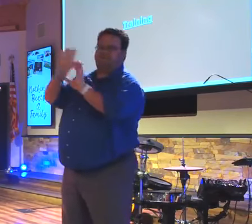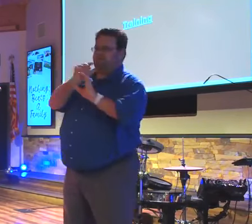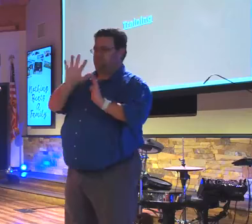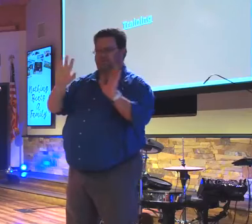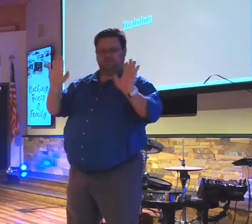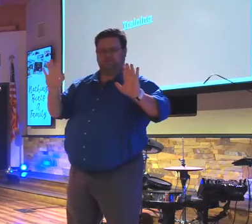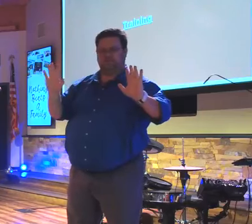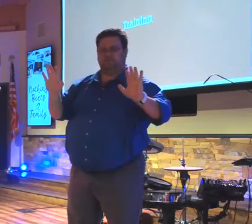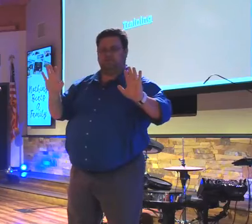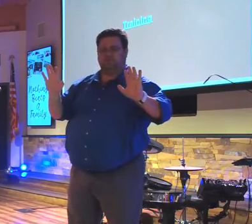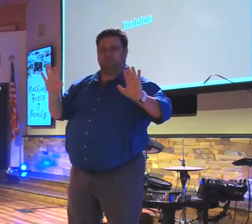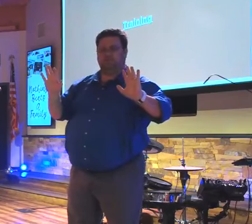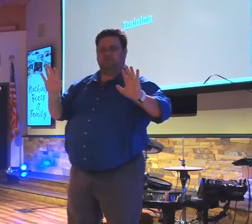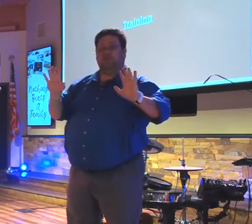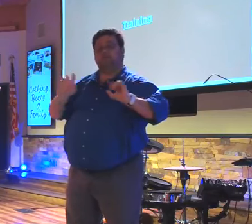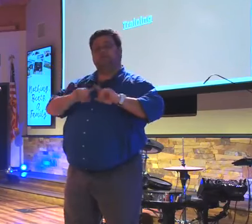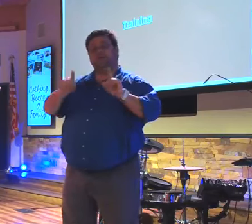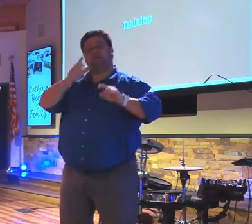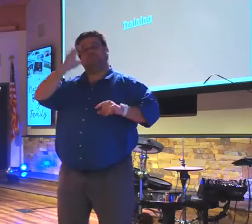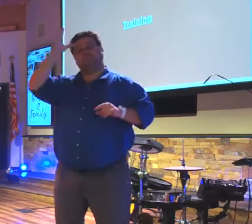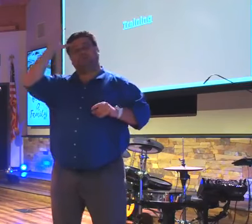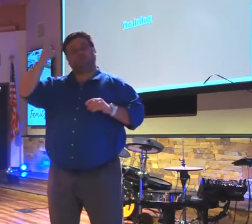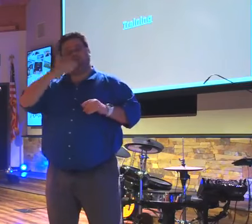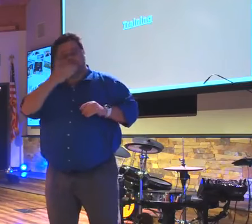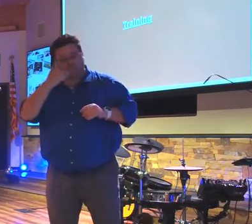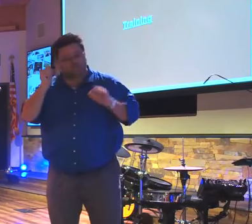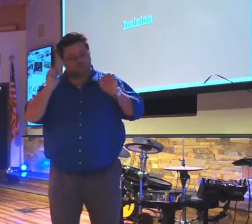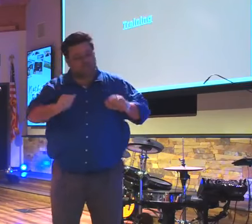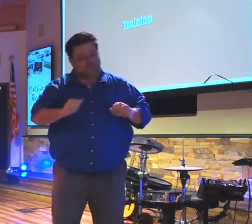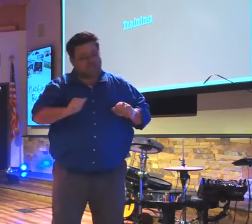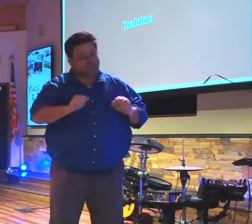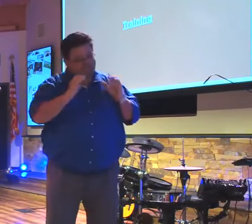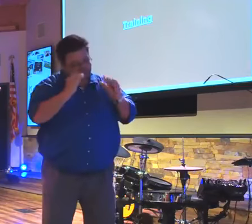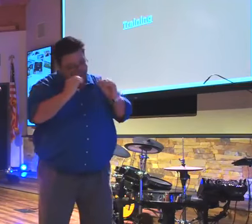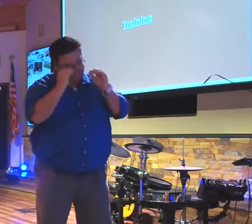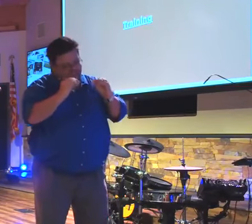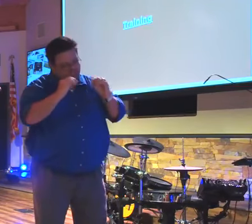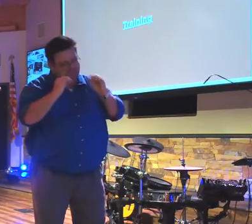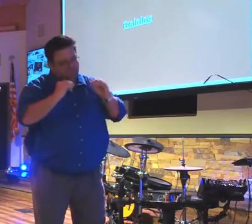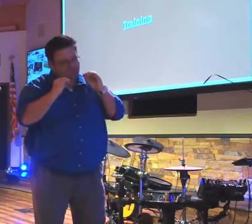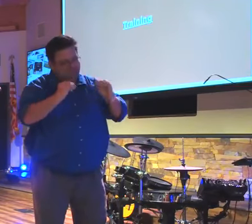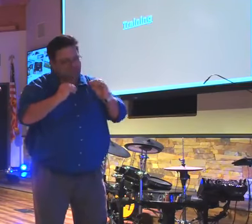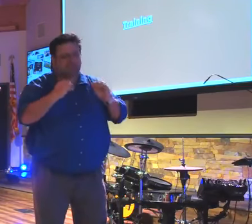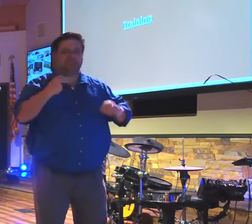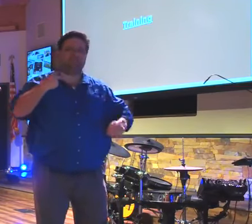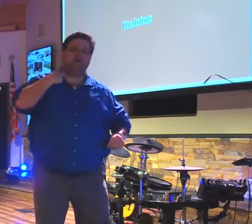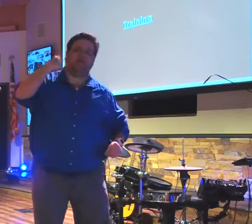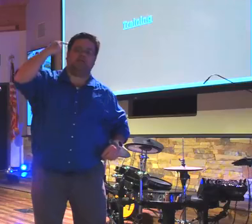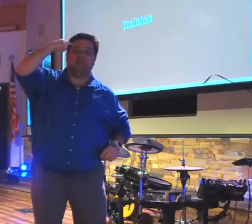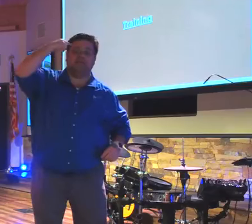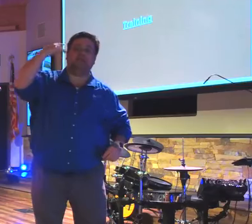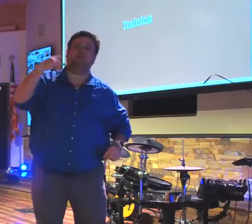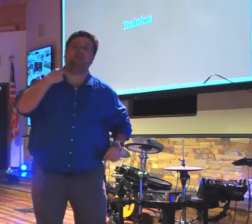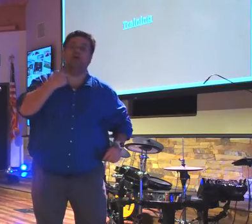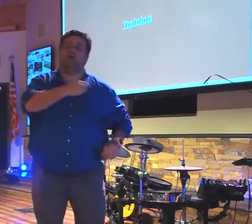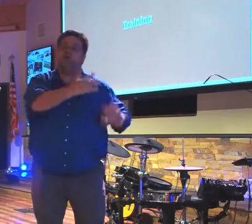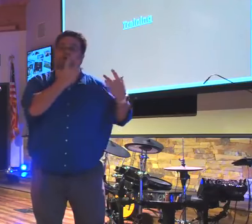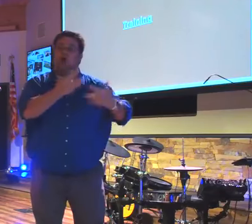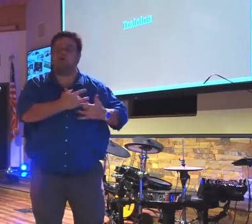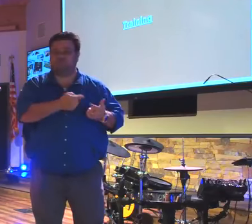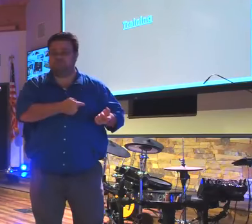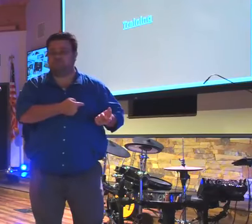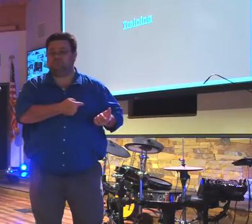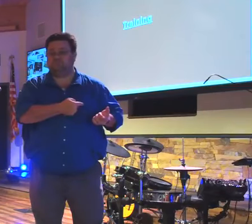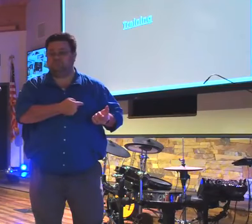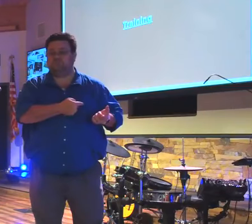parent, you do the best you can. You do the best you can to train them in the right path as revealed by God in His